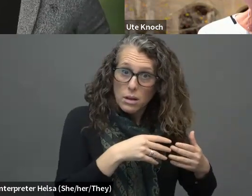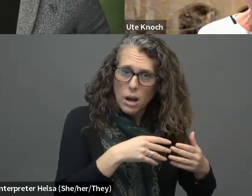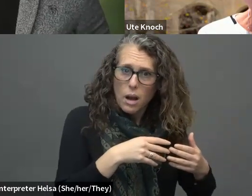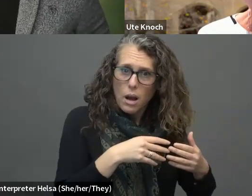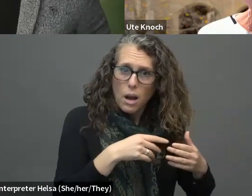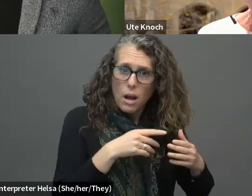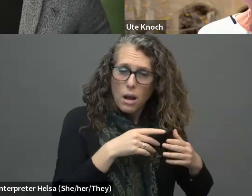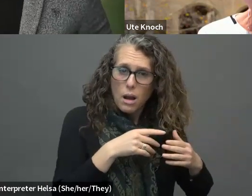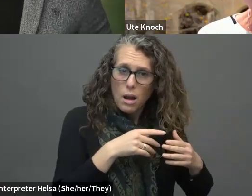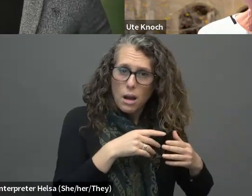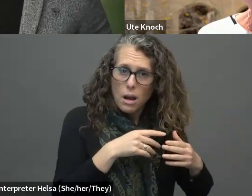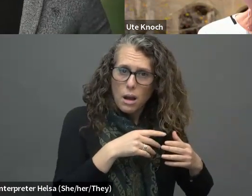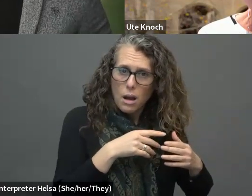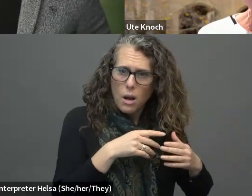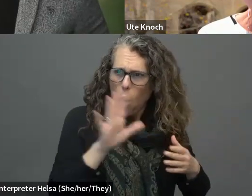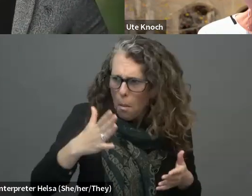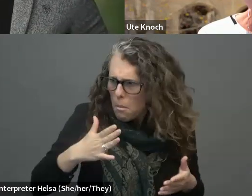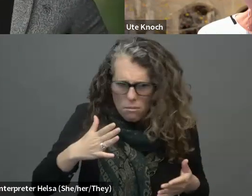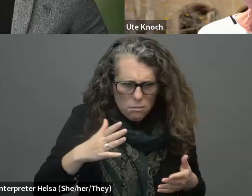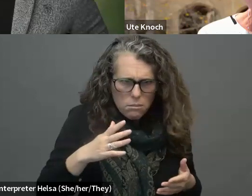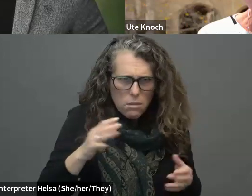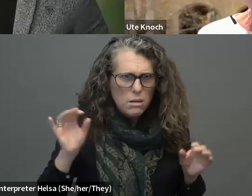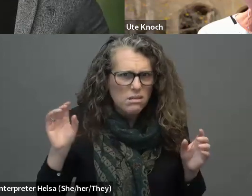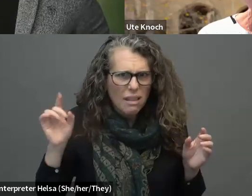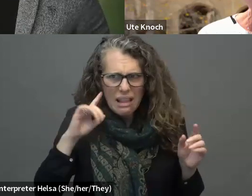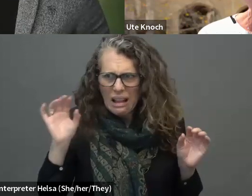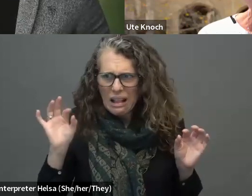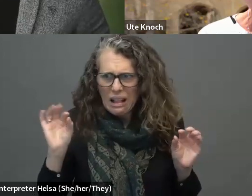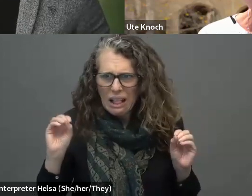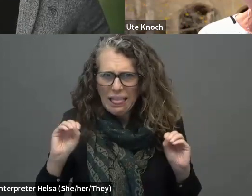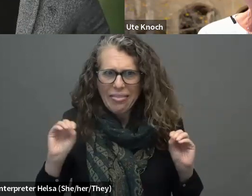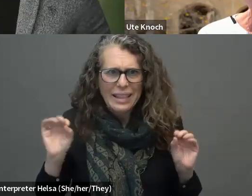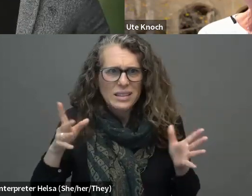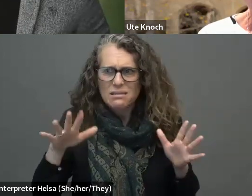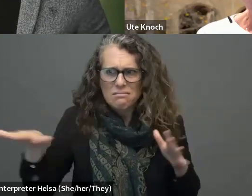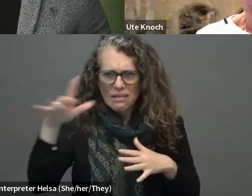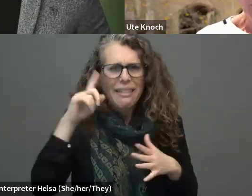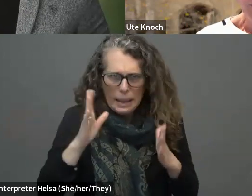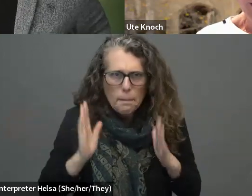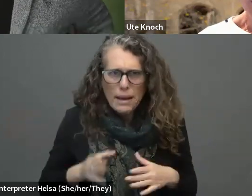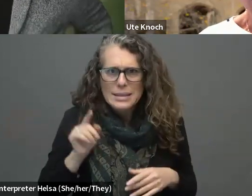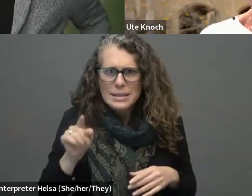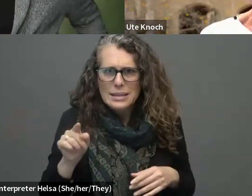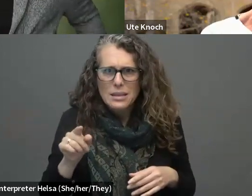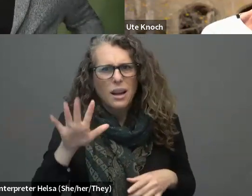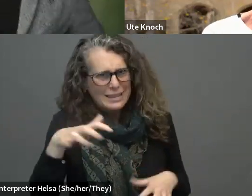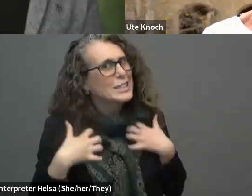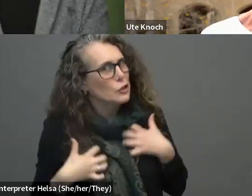use. As far as I know, there's nothing around. I think there's a huge need for that. Definitely, totally Interesting agree.